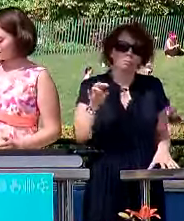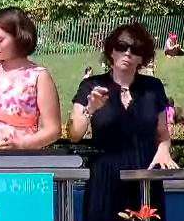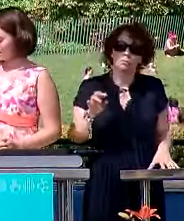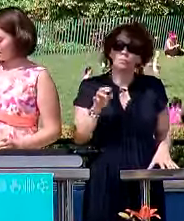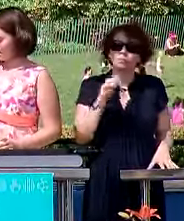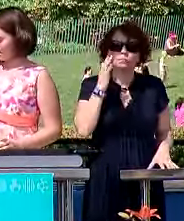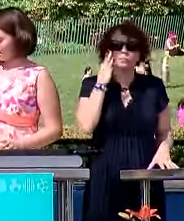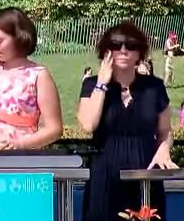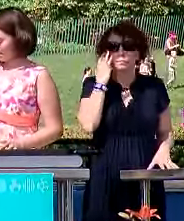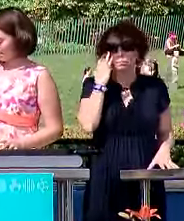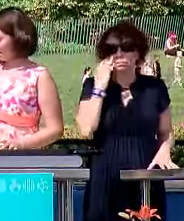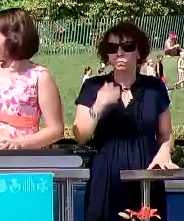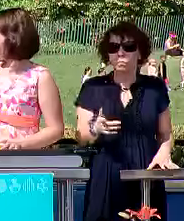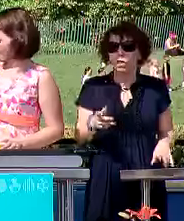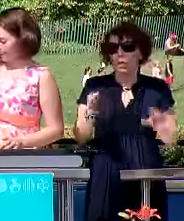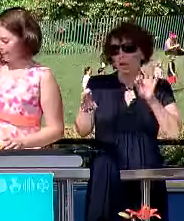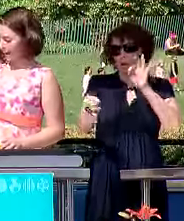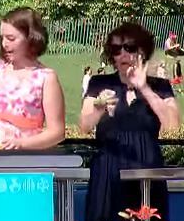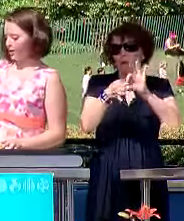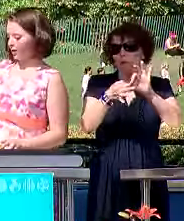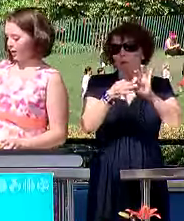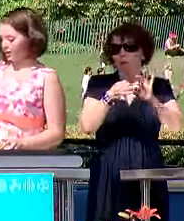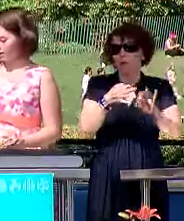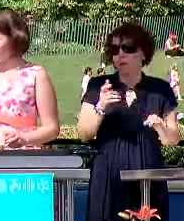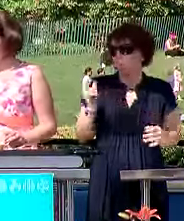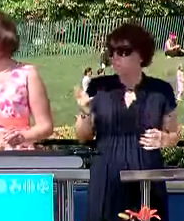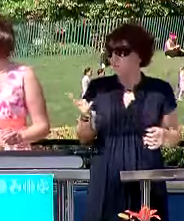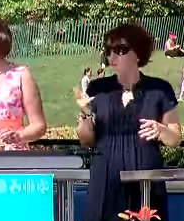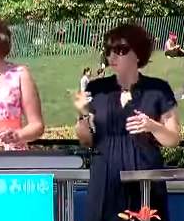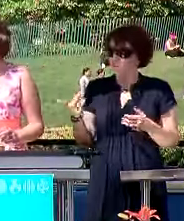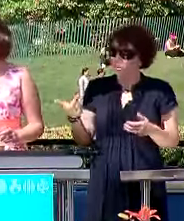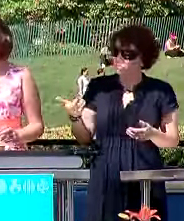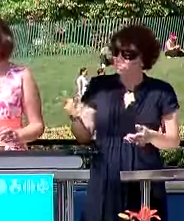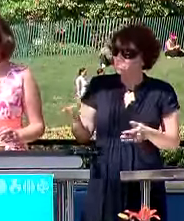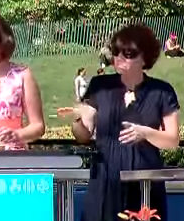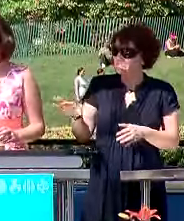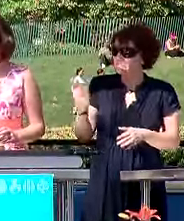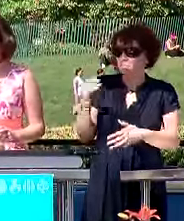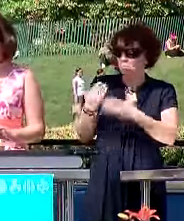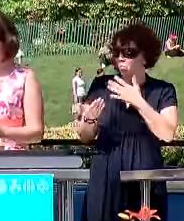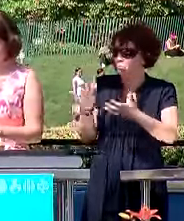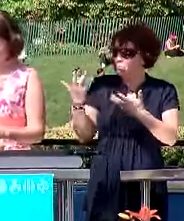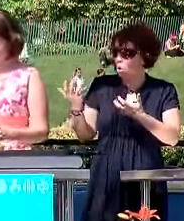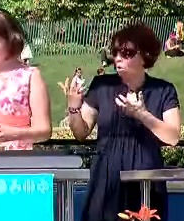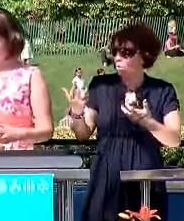Okay. Perfect. And then you put your ingredients in yours. Do you want some corn?